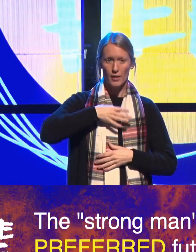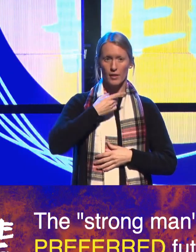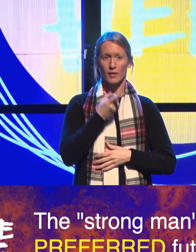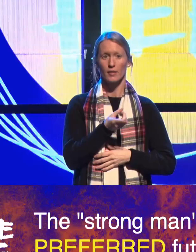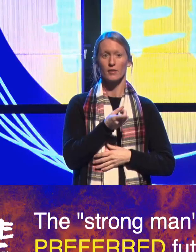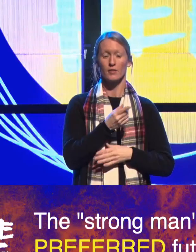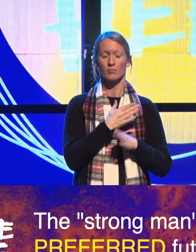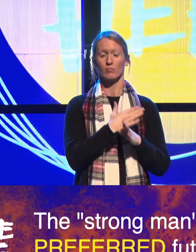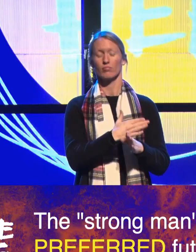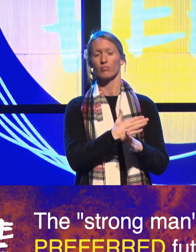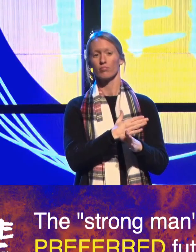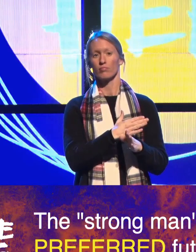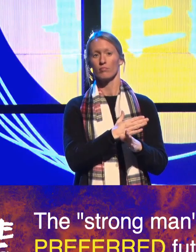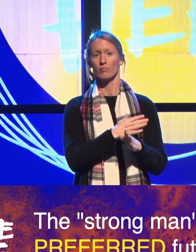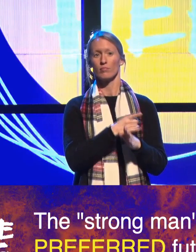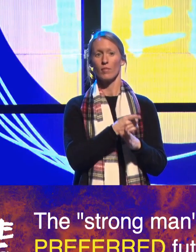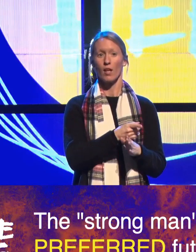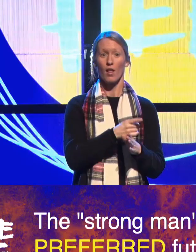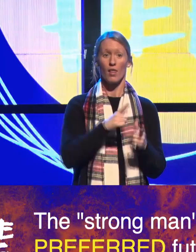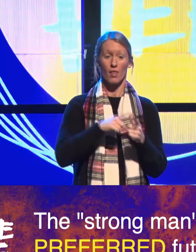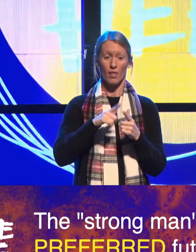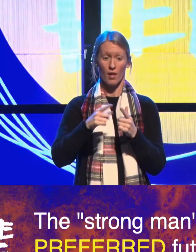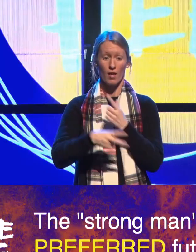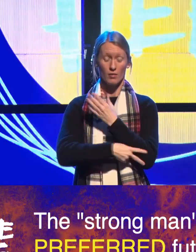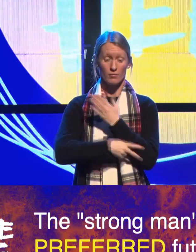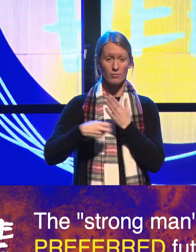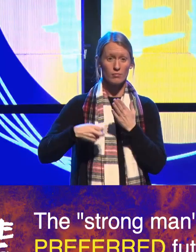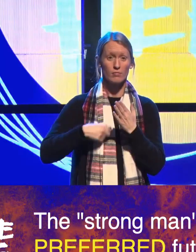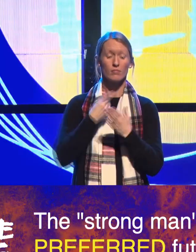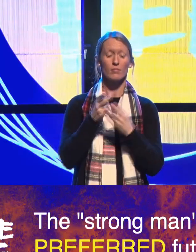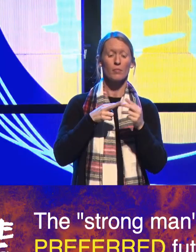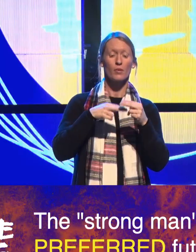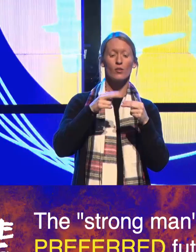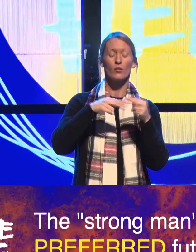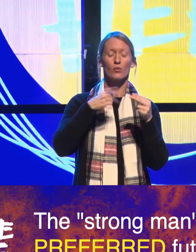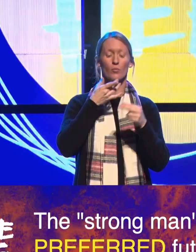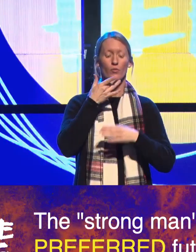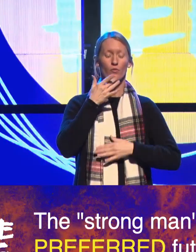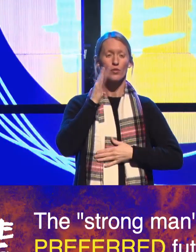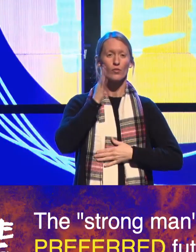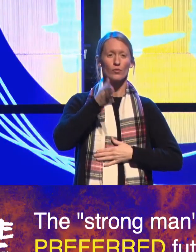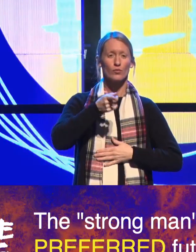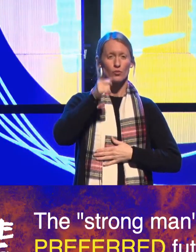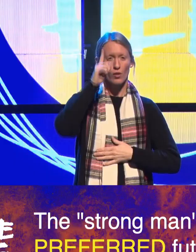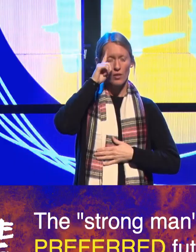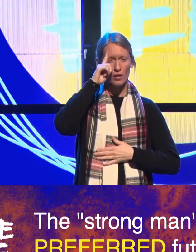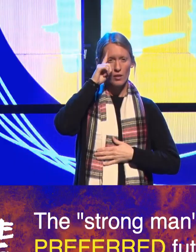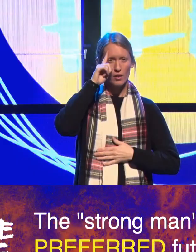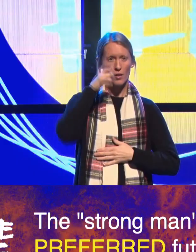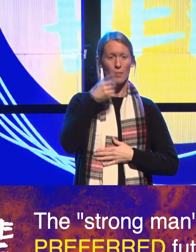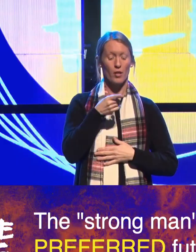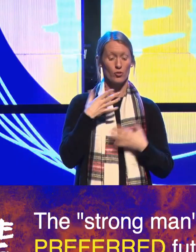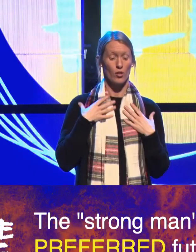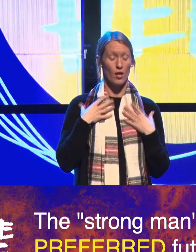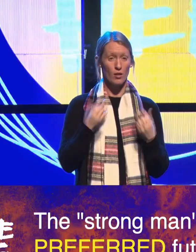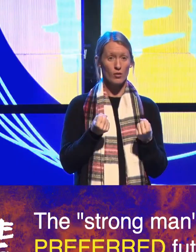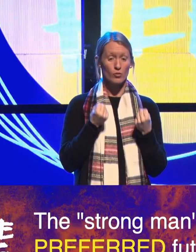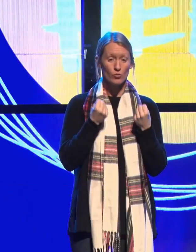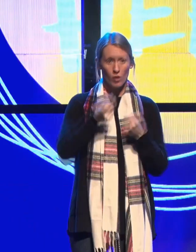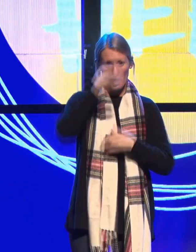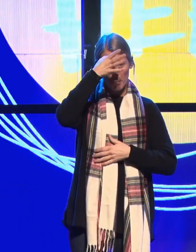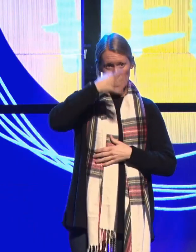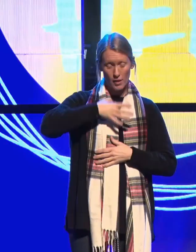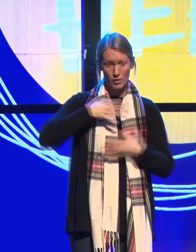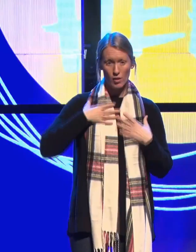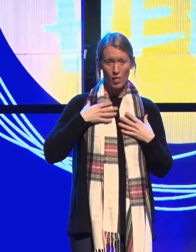it. Then you get the goods. Then you build the tower. Then you get to the preferred future. So think about your health, right? What's the strong man in your health? Is it a